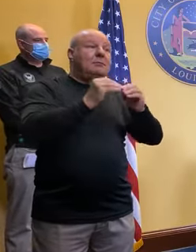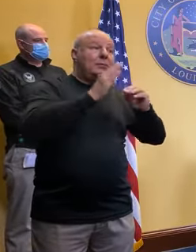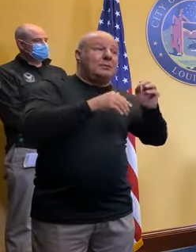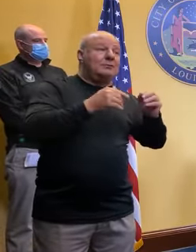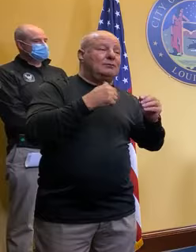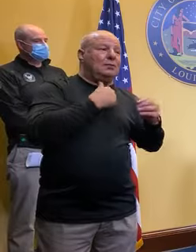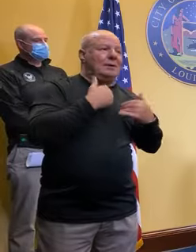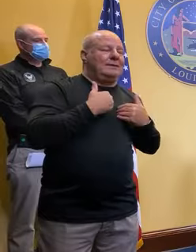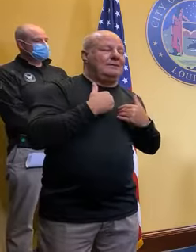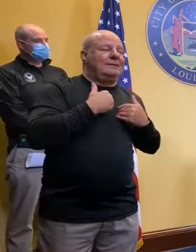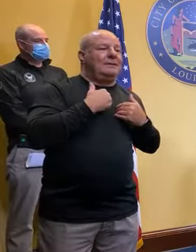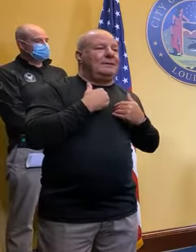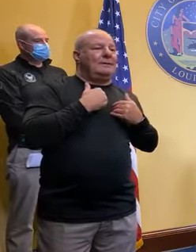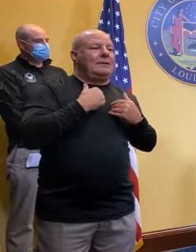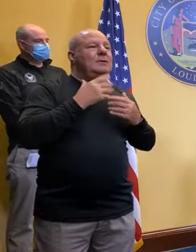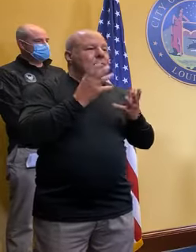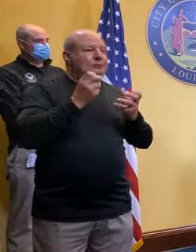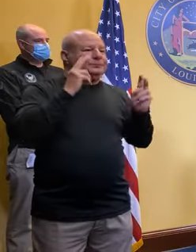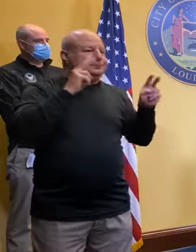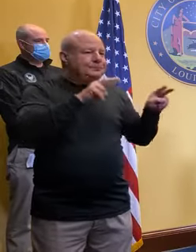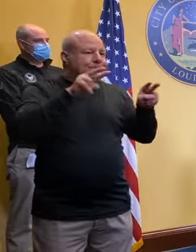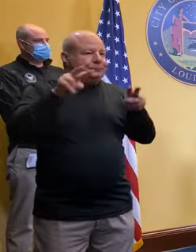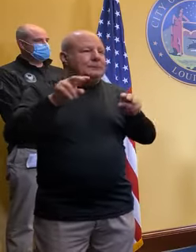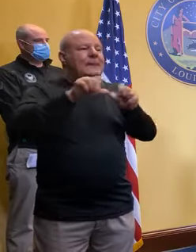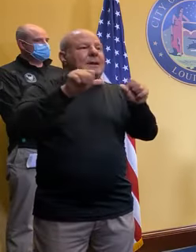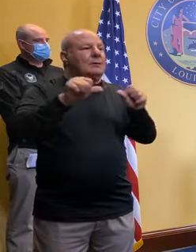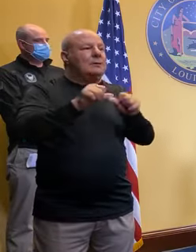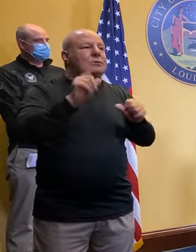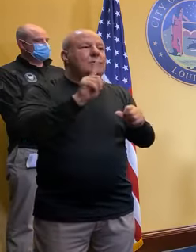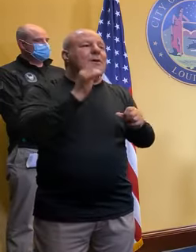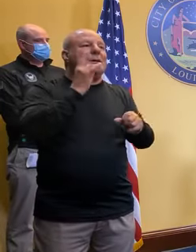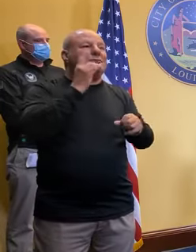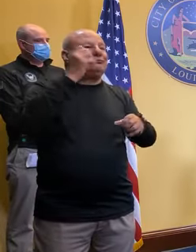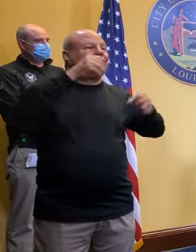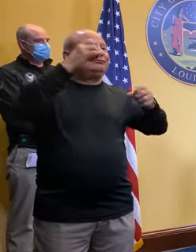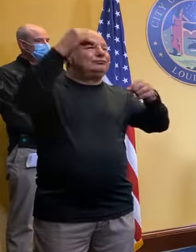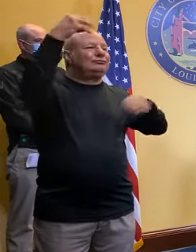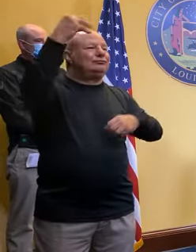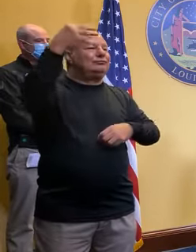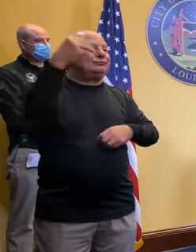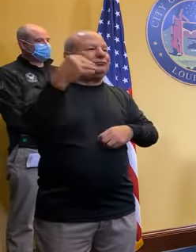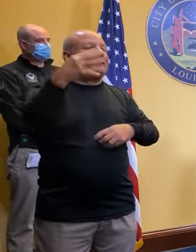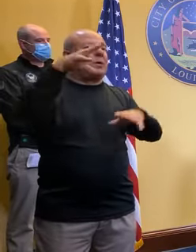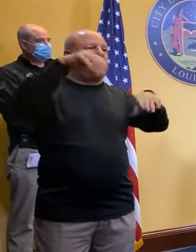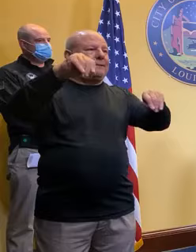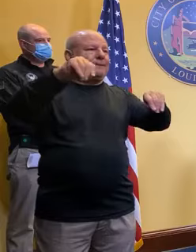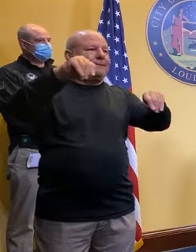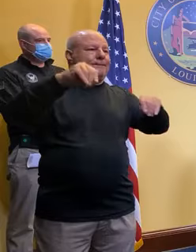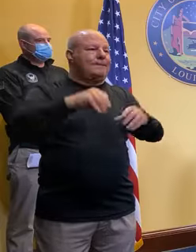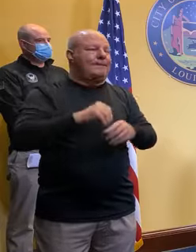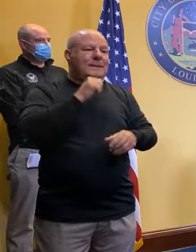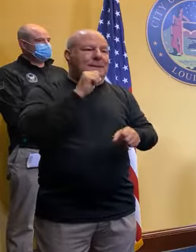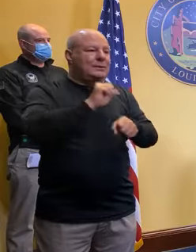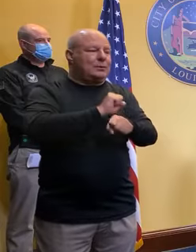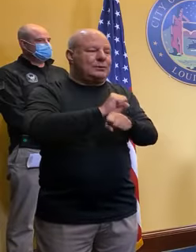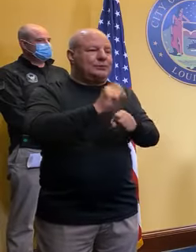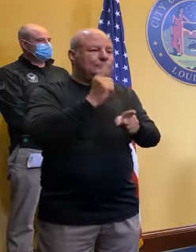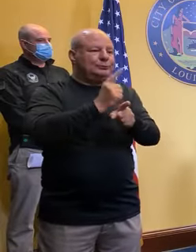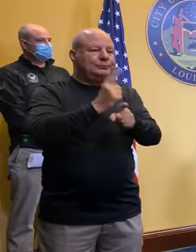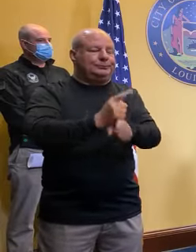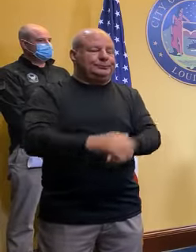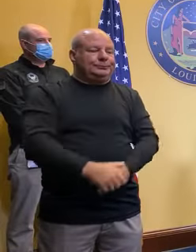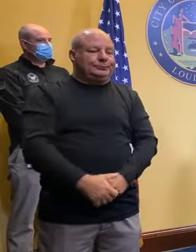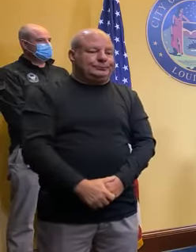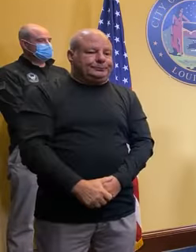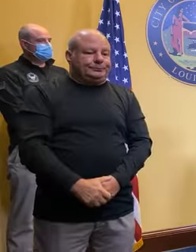to monitor areas where we do not have traffic signals available.